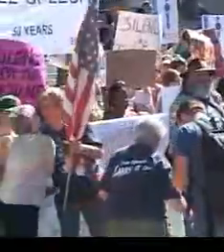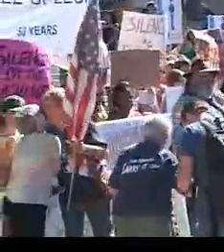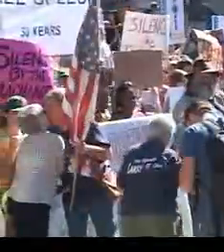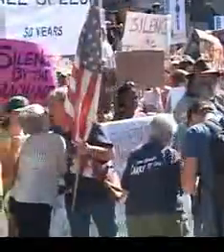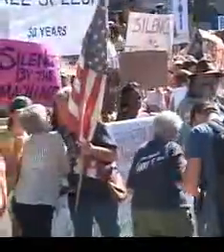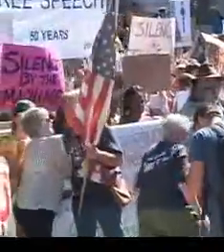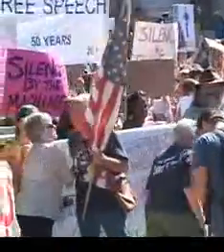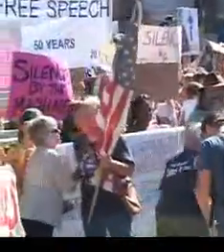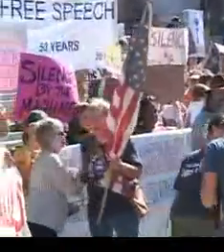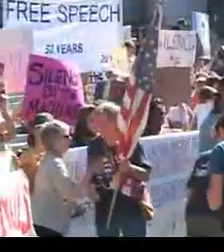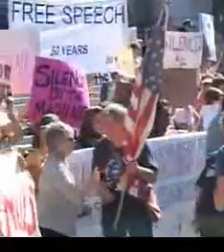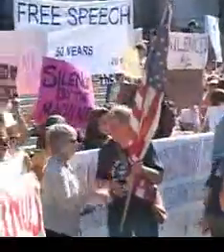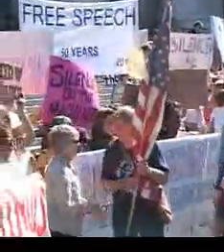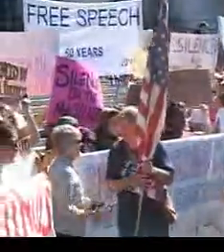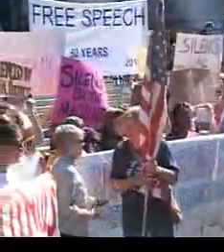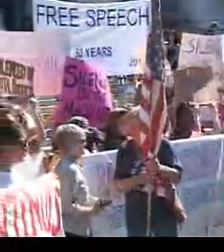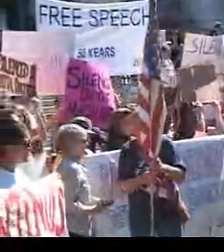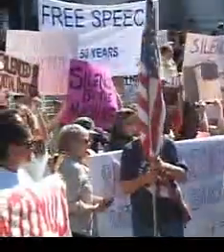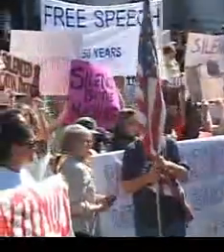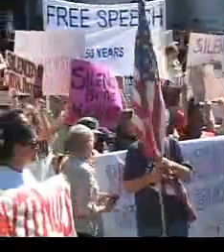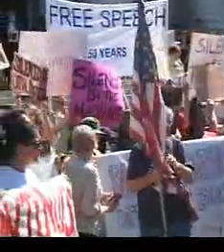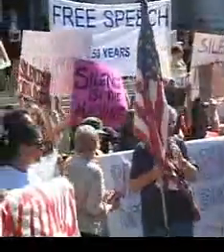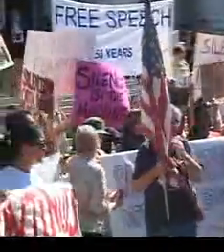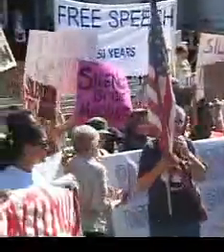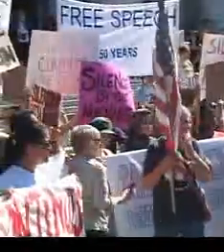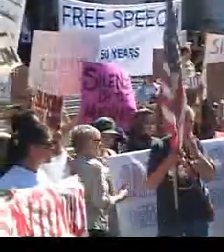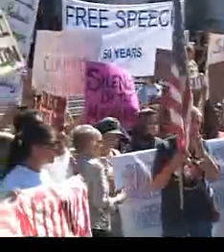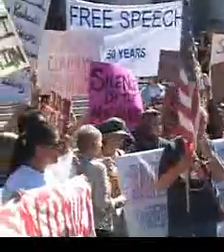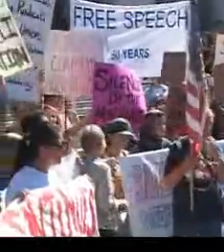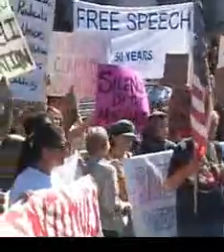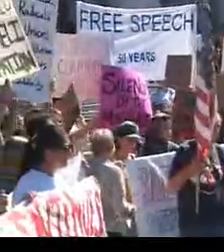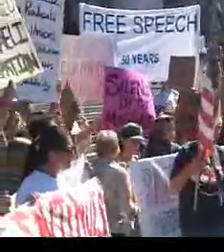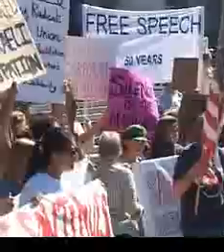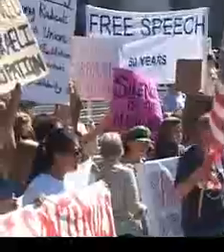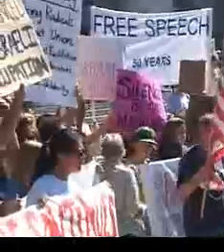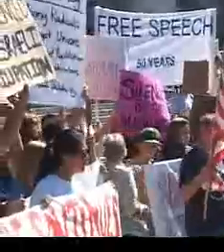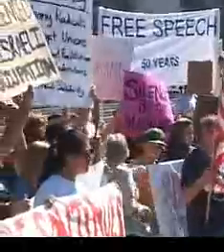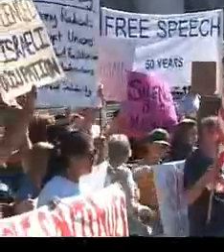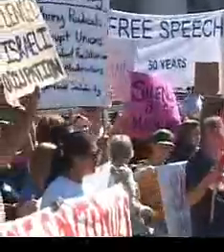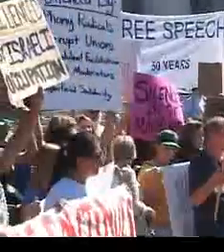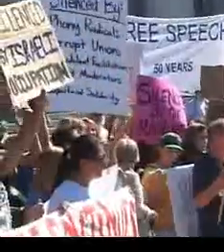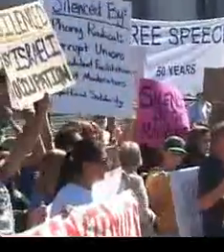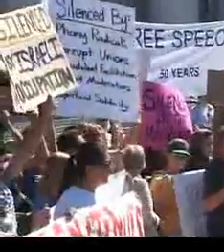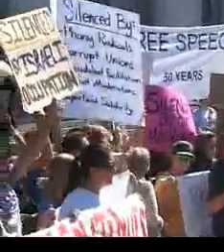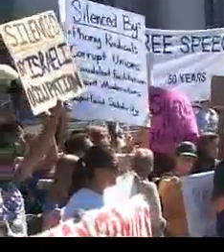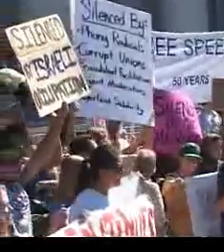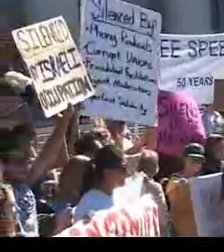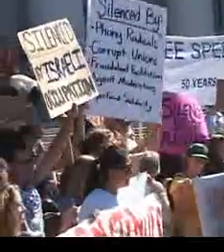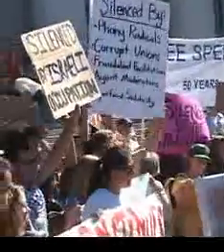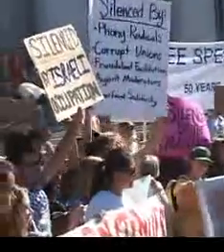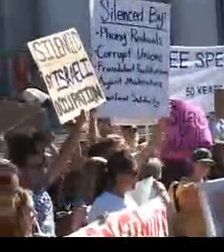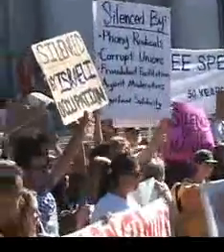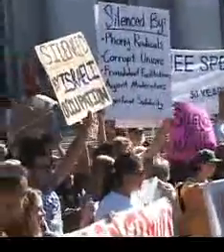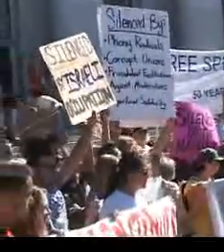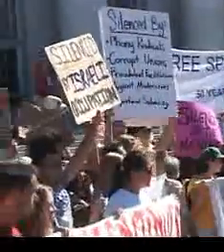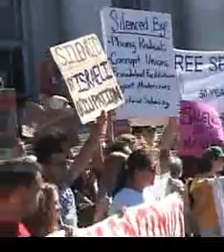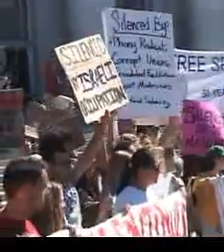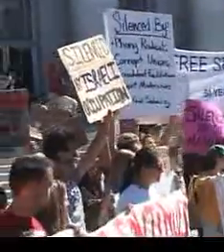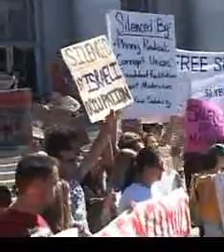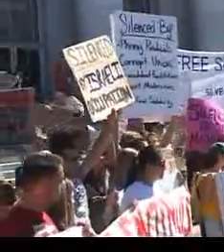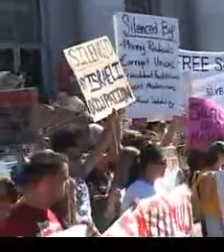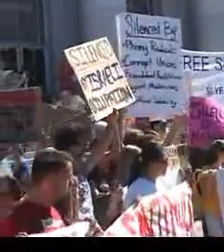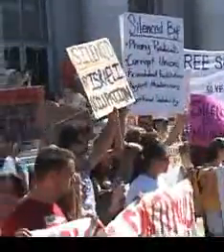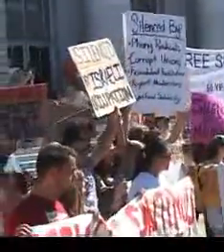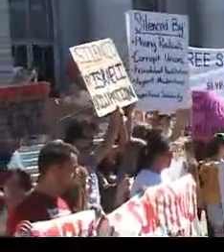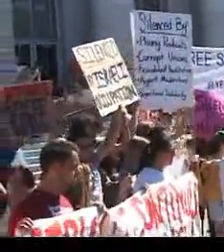administrators, ASUC elected officials are chosen annually at the discretion of the student body. And trust me, we are a very smart,